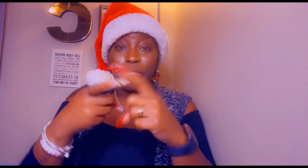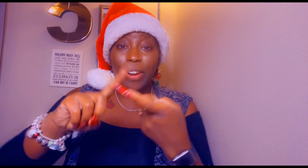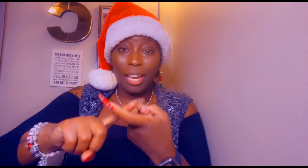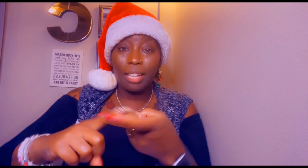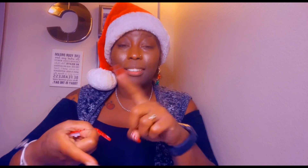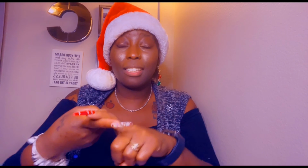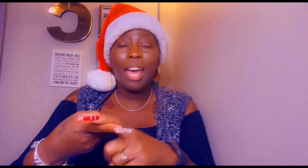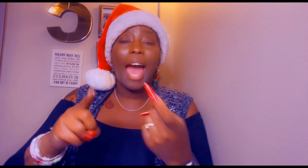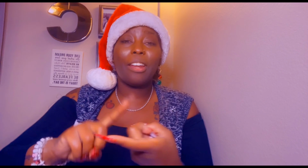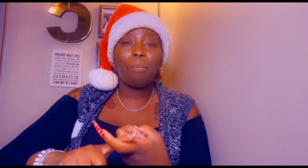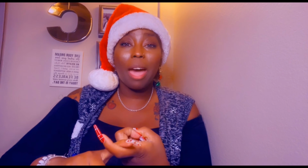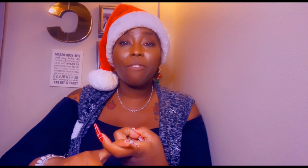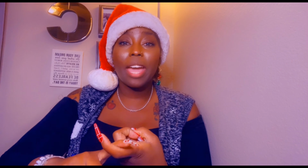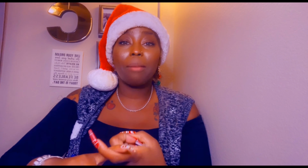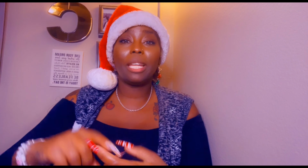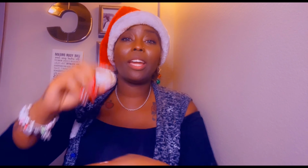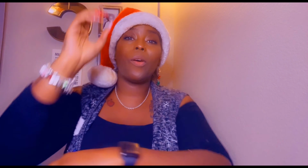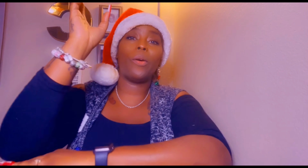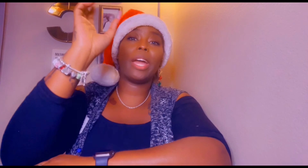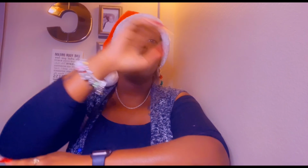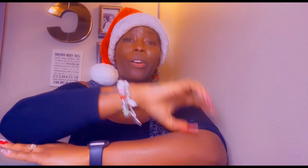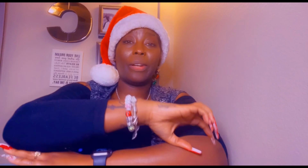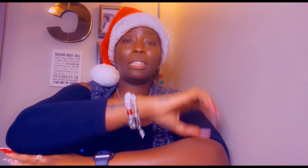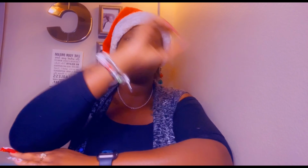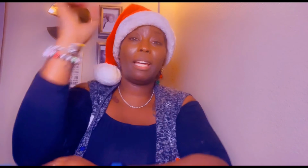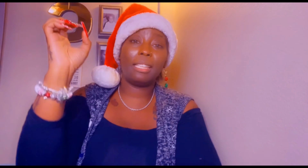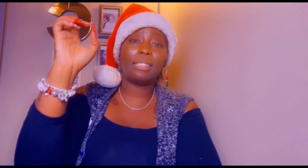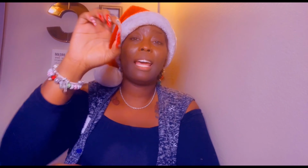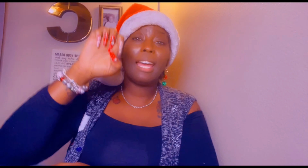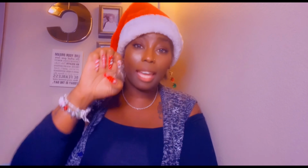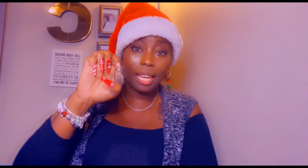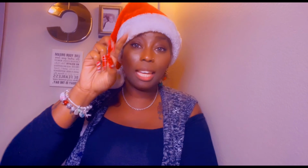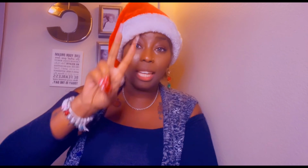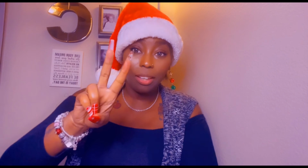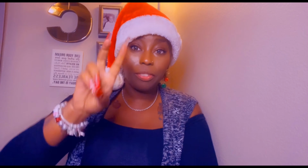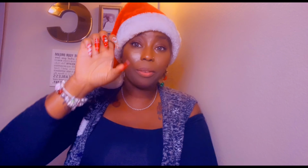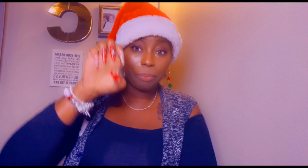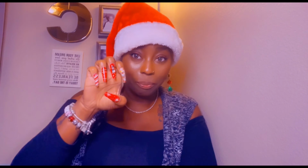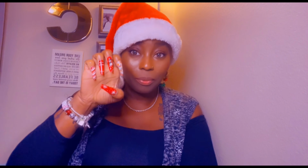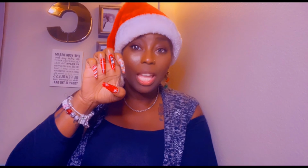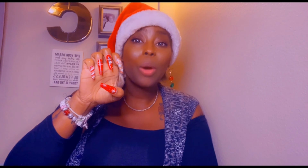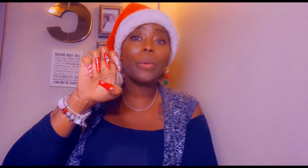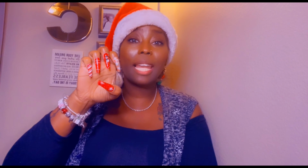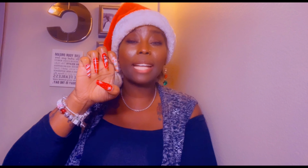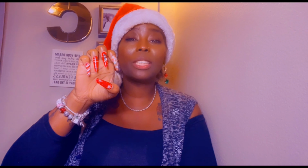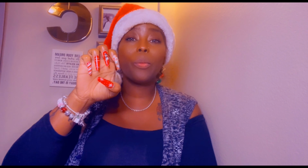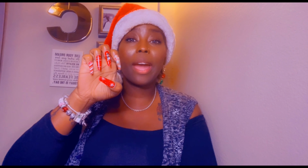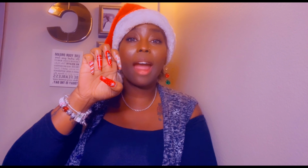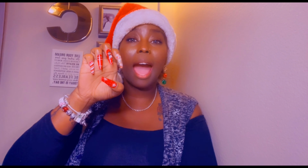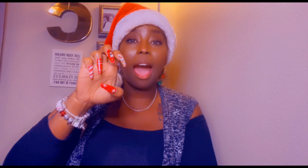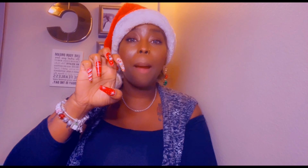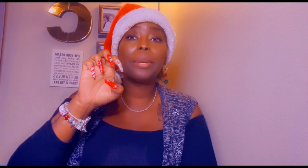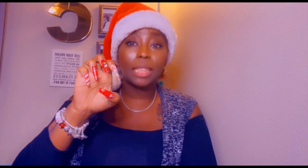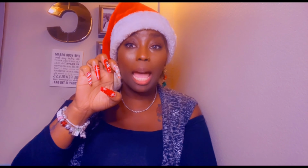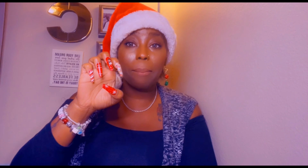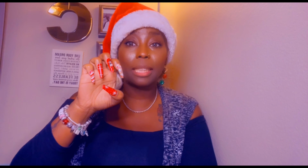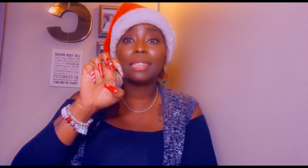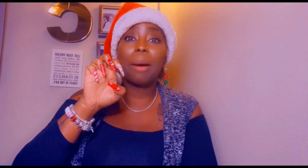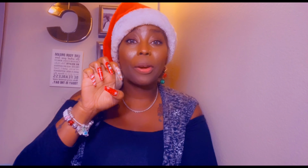friends, I know my family on Christmas Eve, we like to wear our pajamas. So I'm going to show